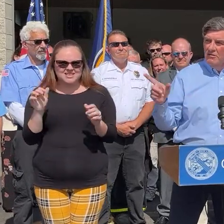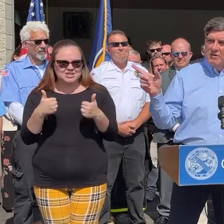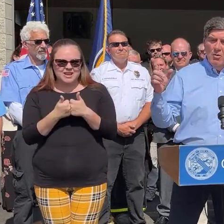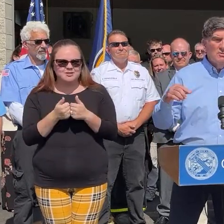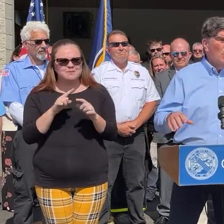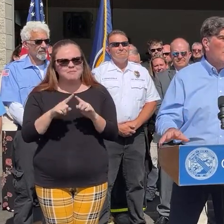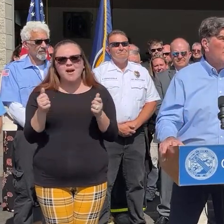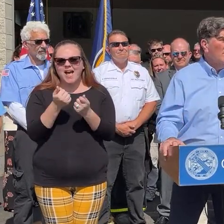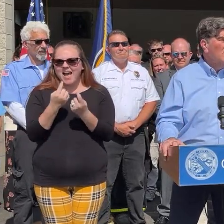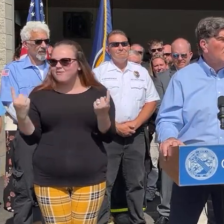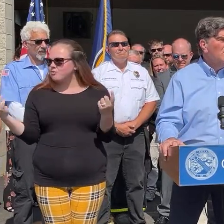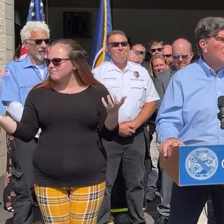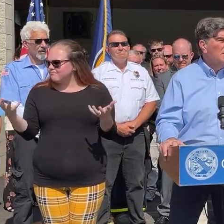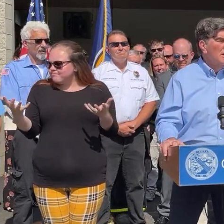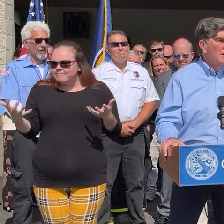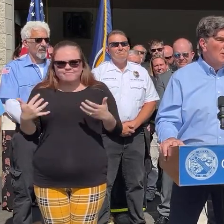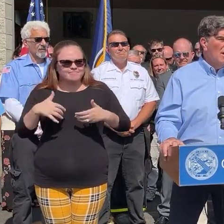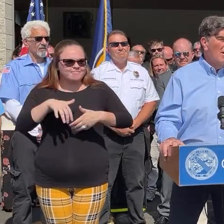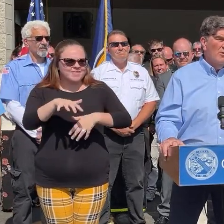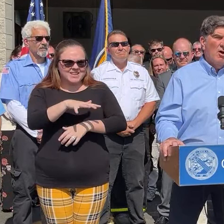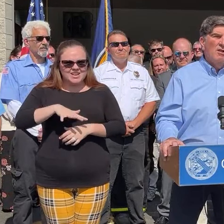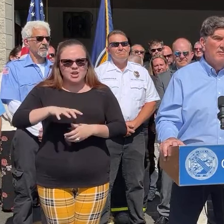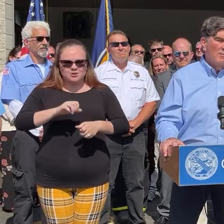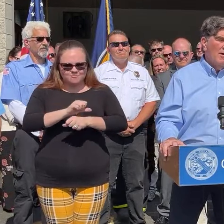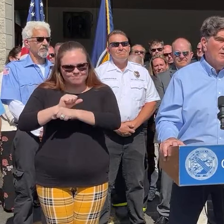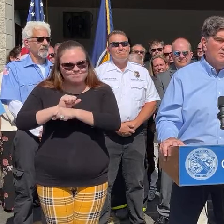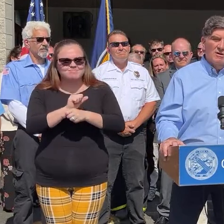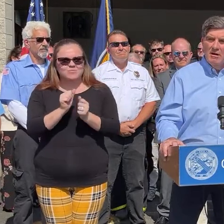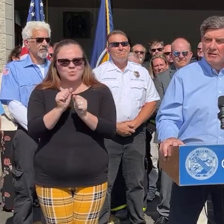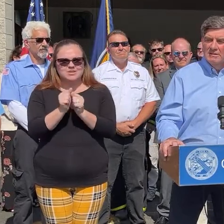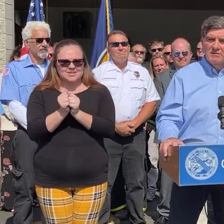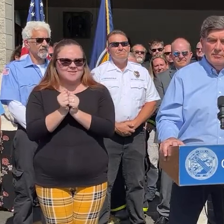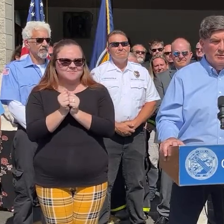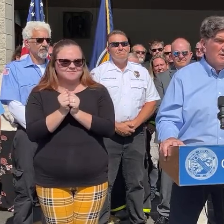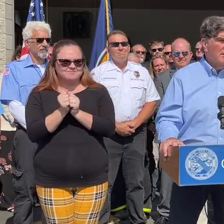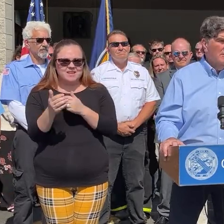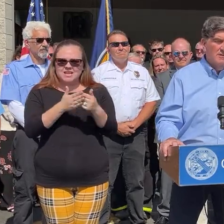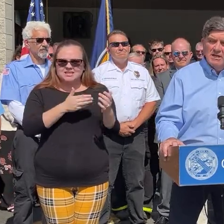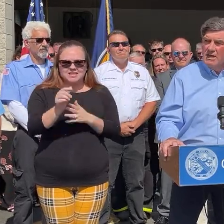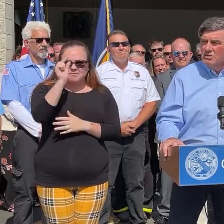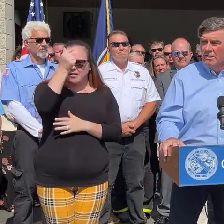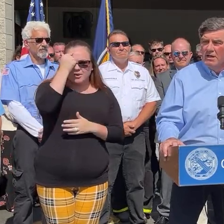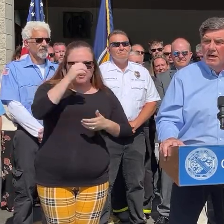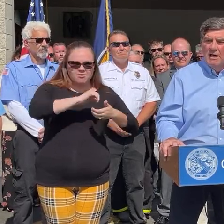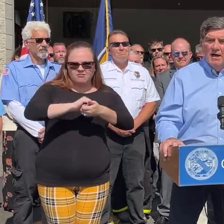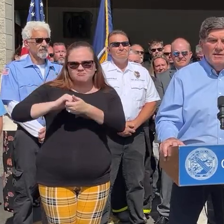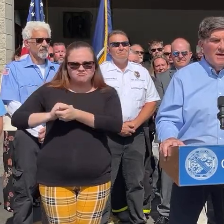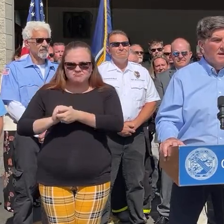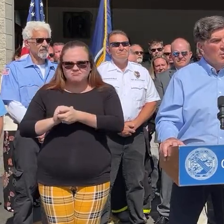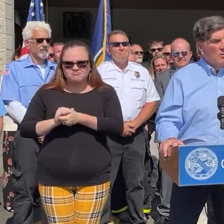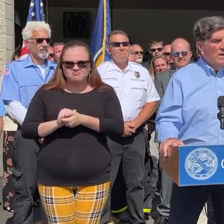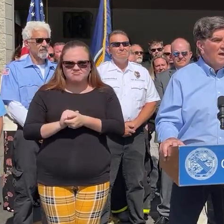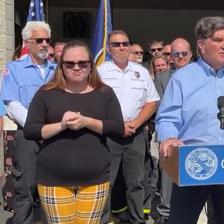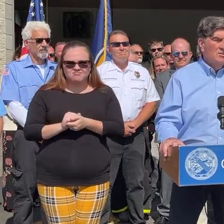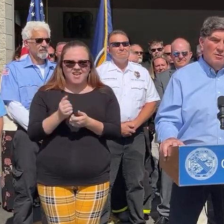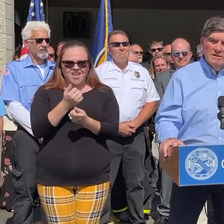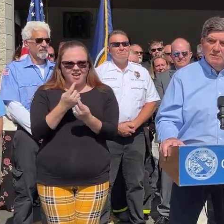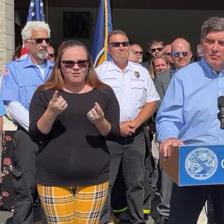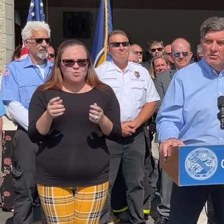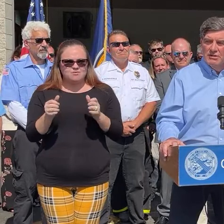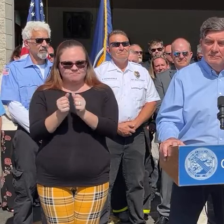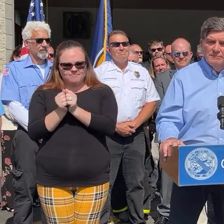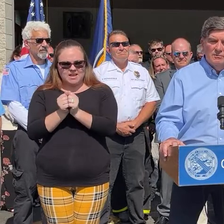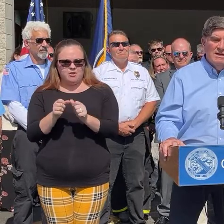everybody here and the close working relationships that we have with all of our partners, regardless of your political affiliation, that when we have a storm